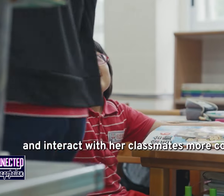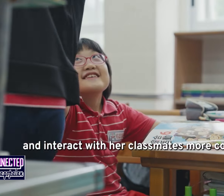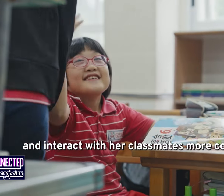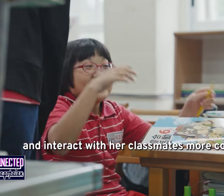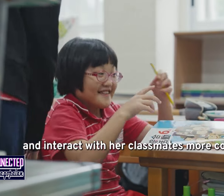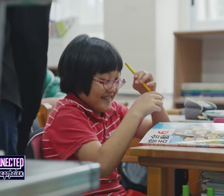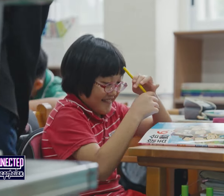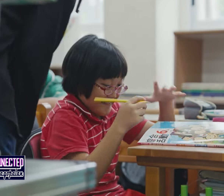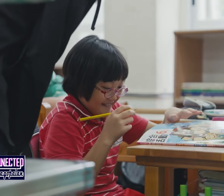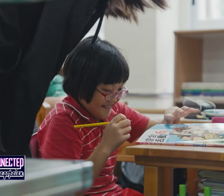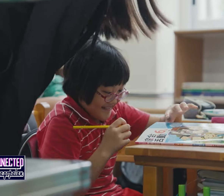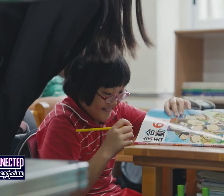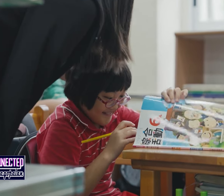comfortably.